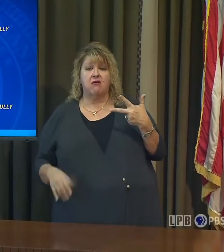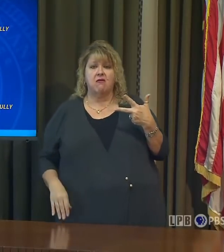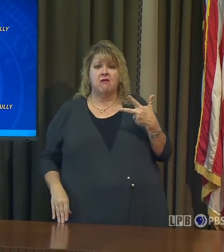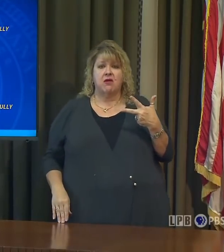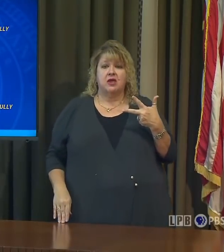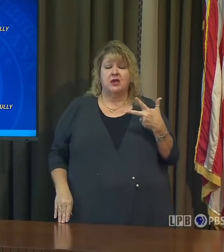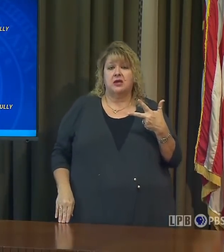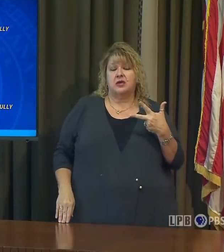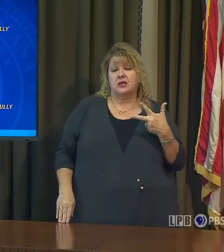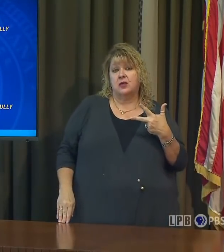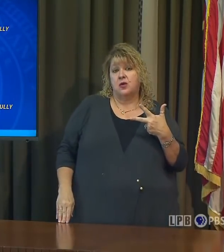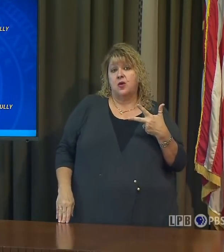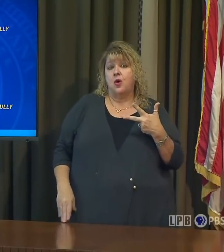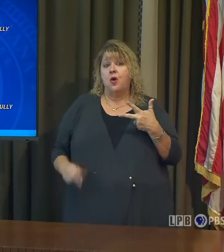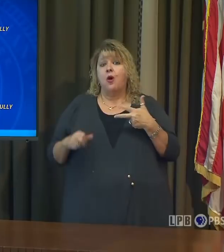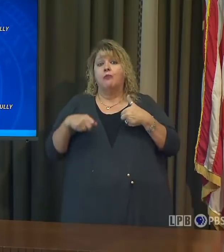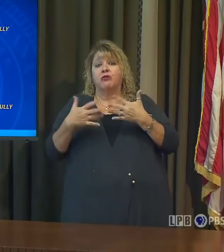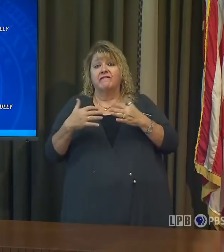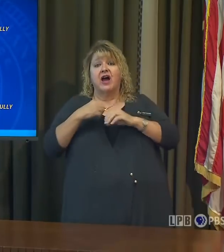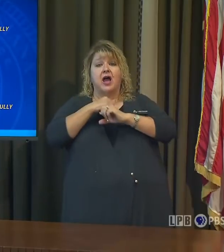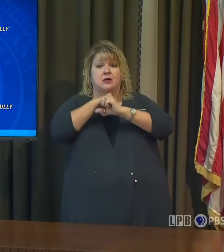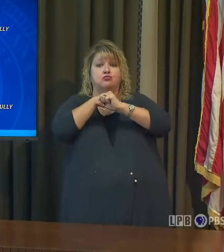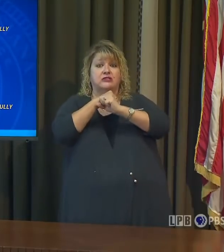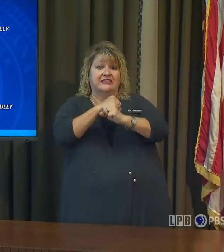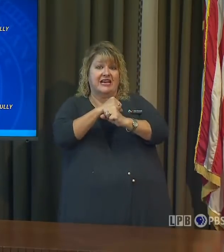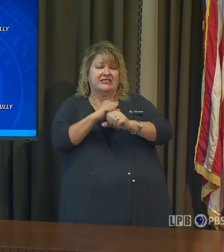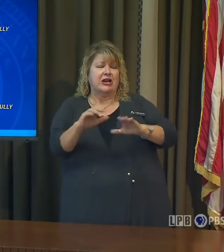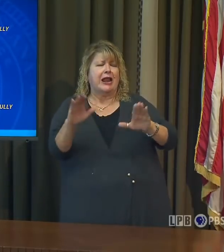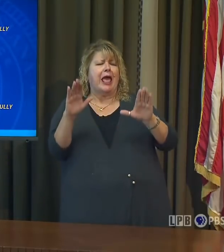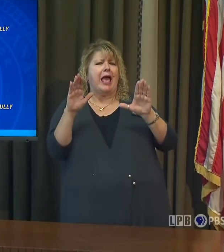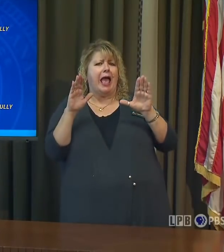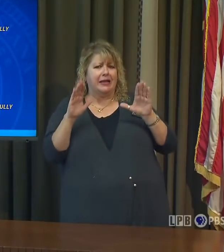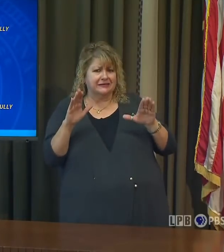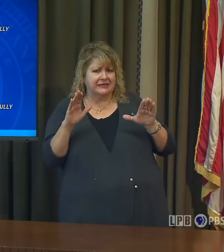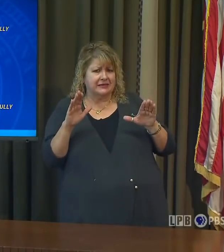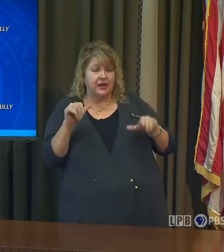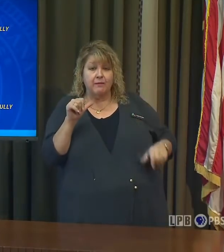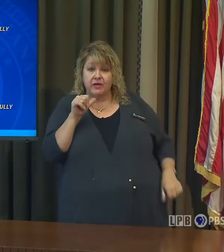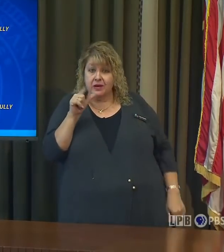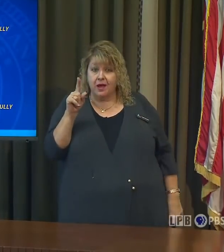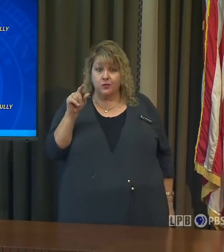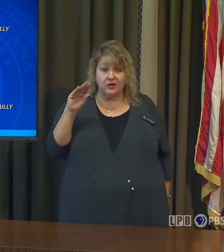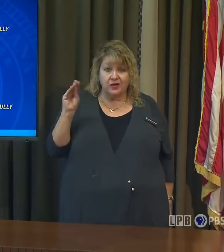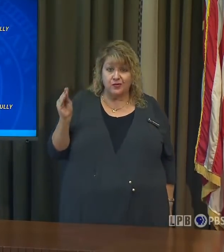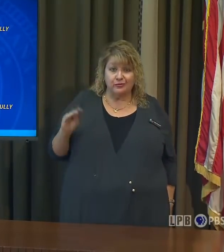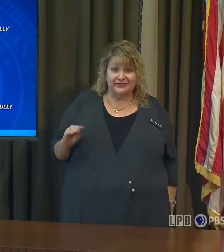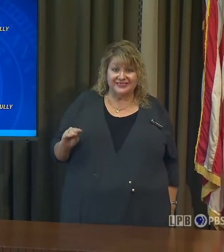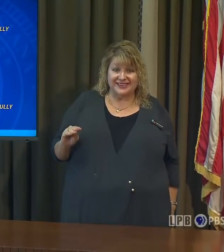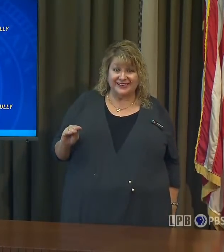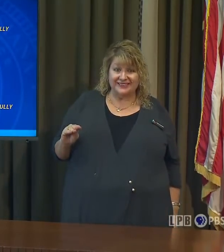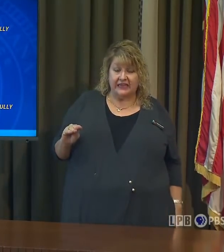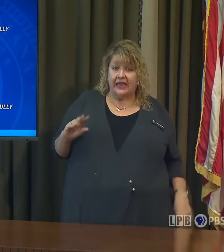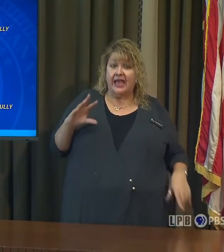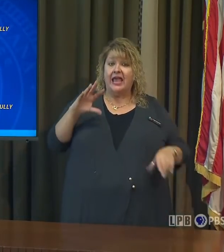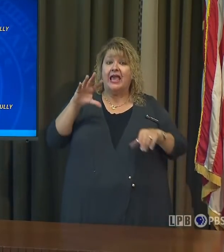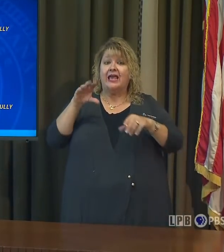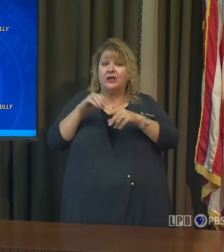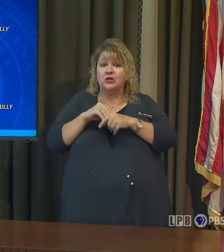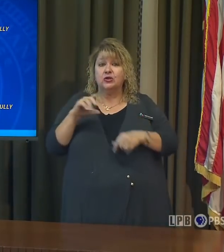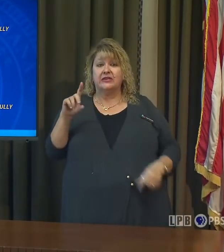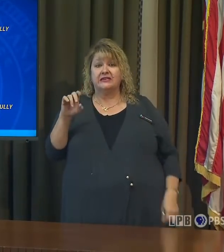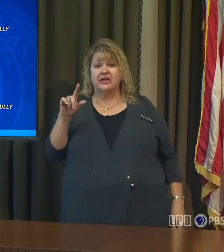but not absolute protection against COVID-19, including the Delta variant. Excellent